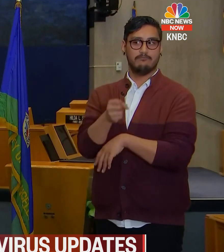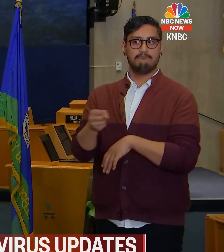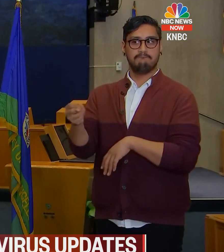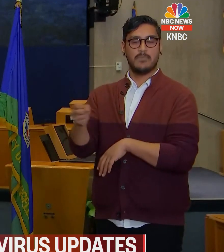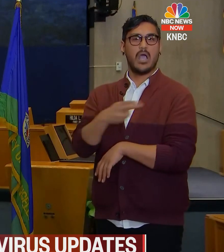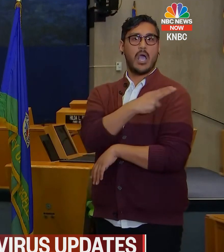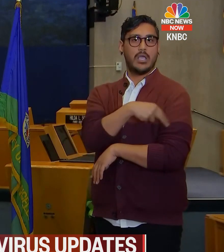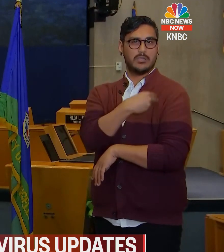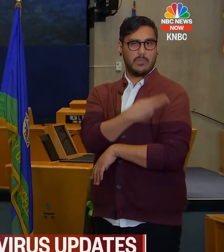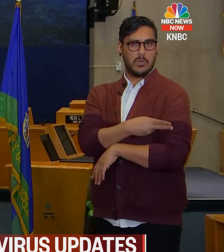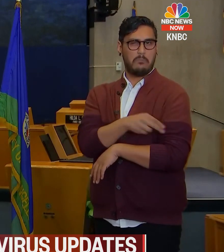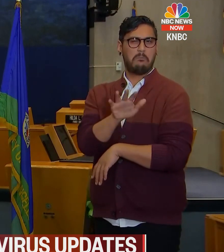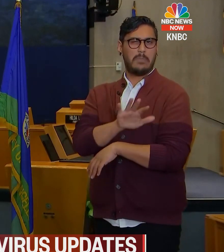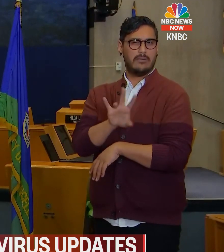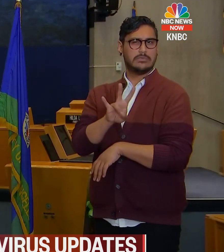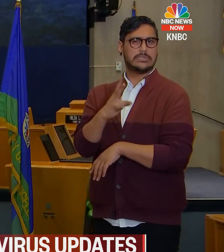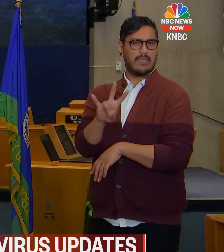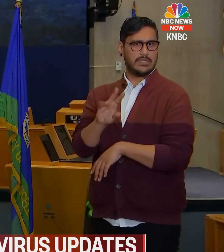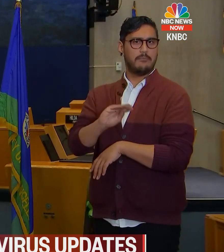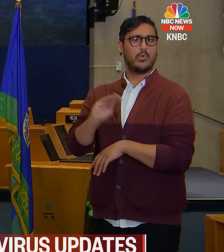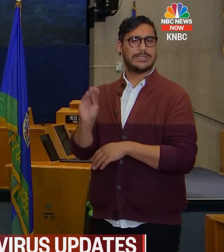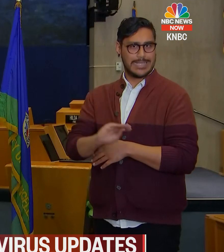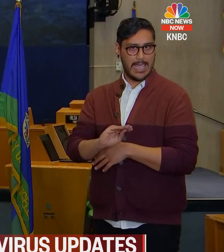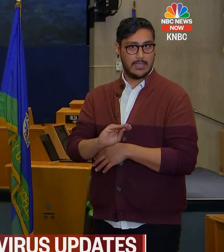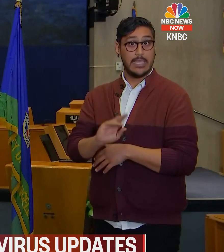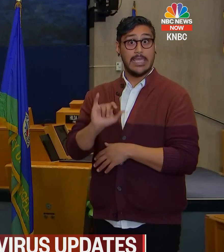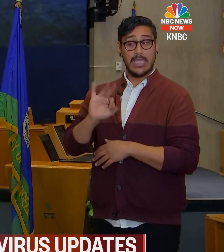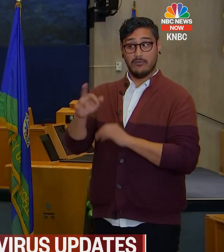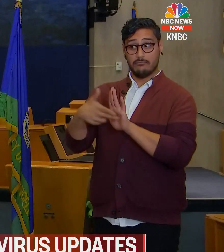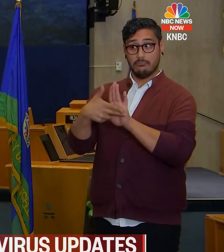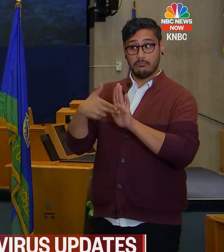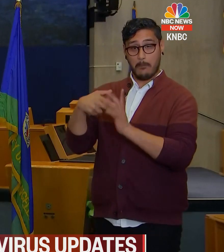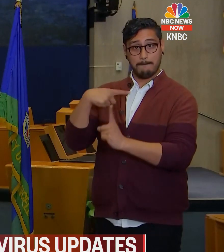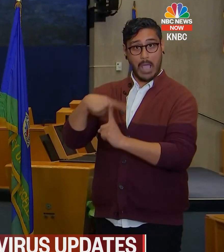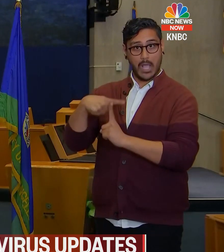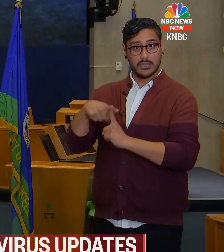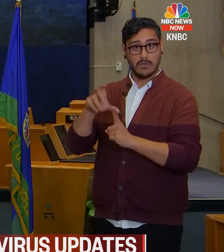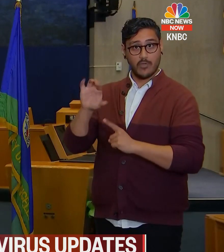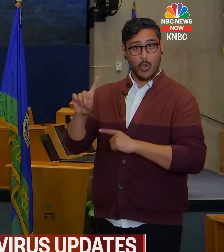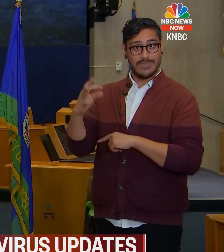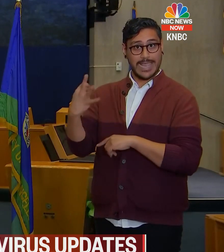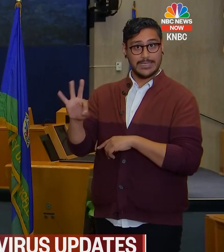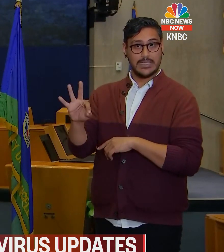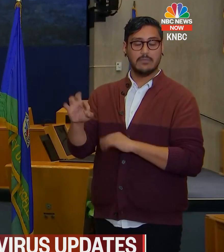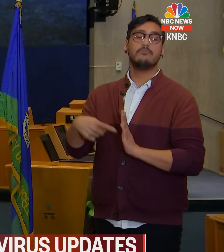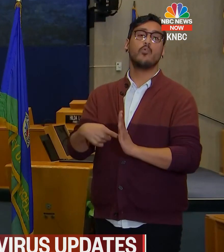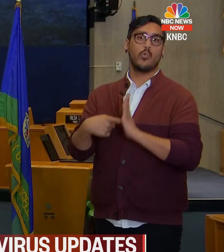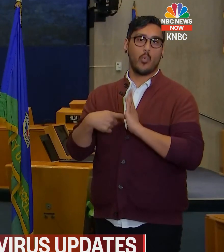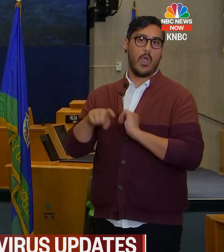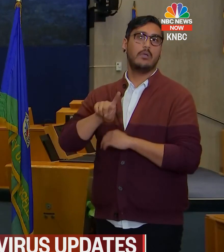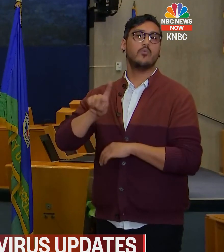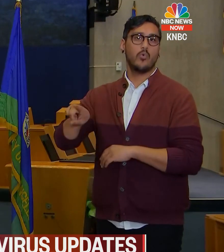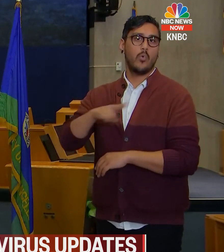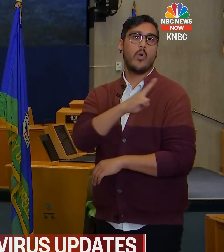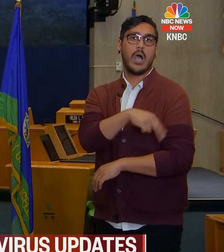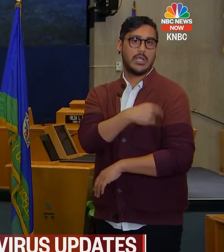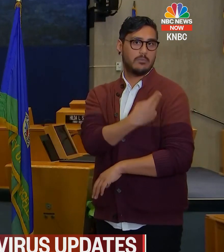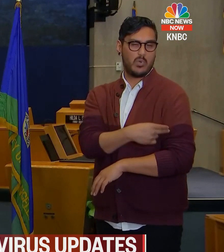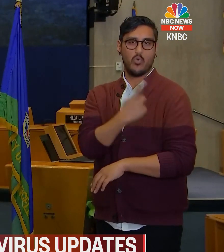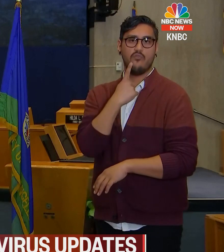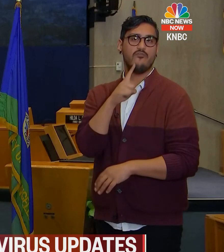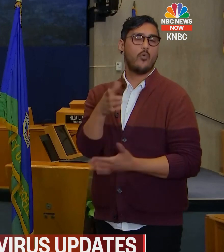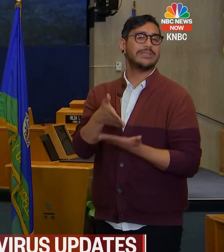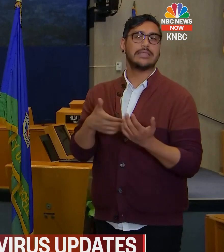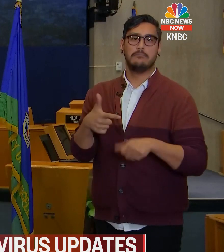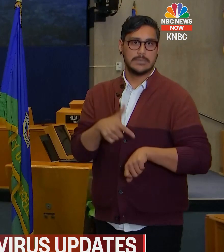about 17% of people who are diagnosed as positive with COVID-19 end up needing some hospital care